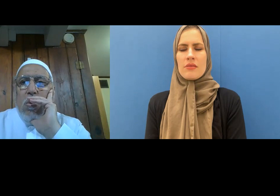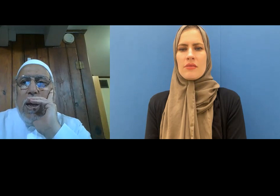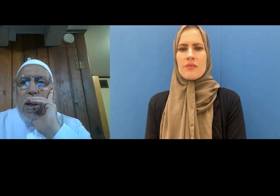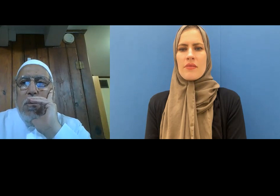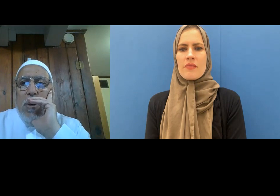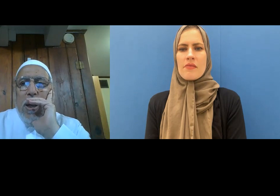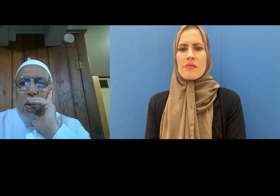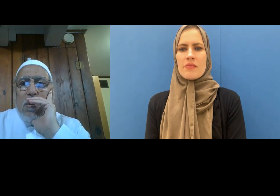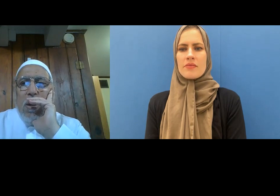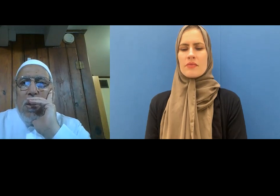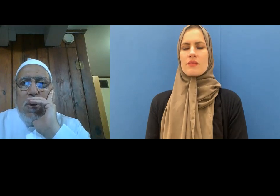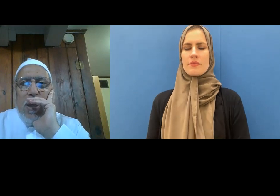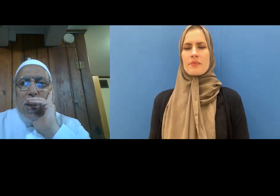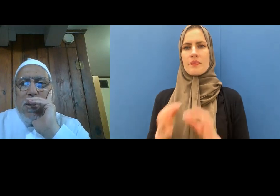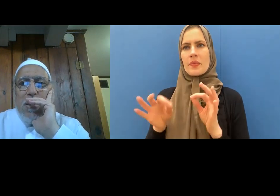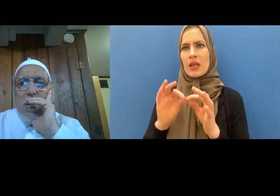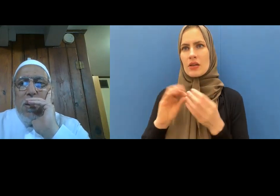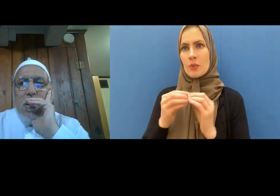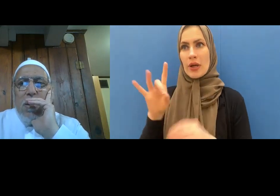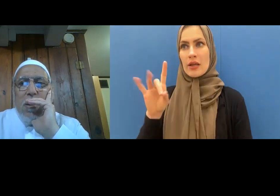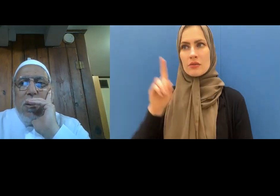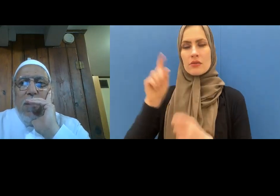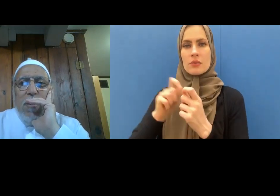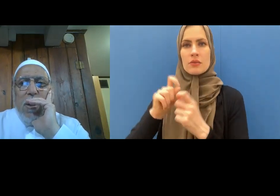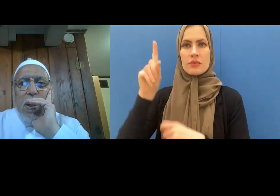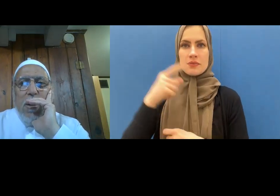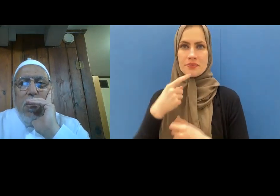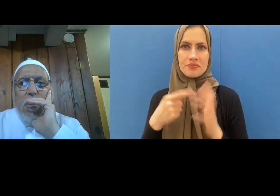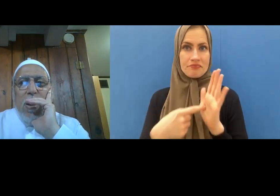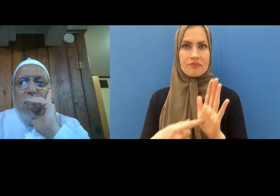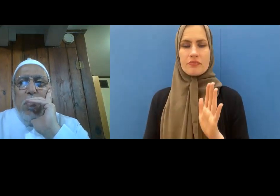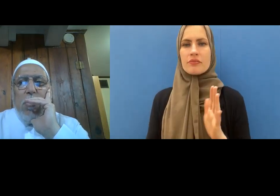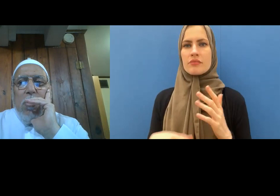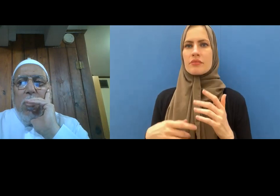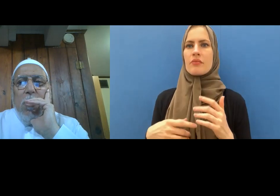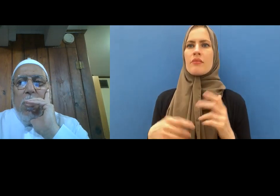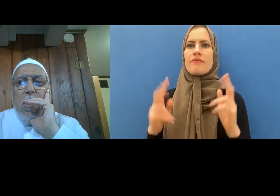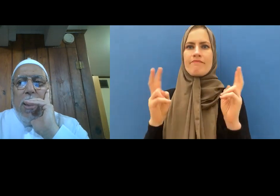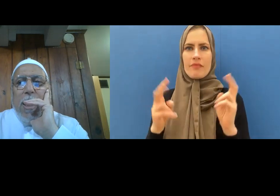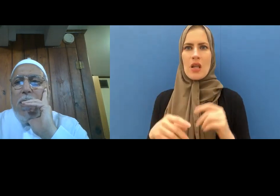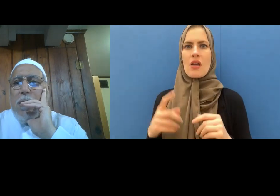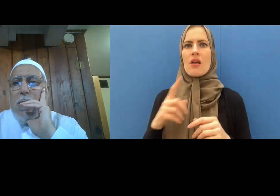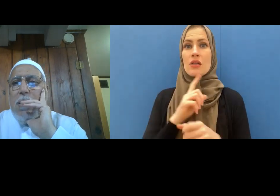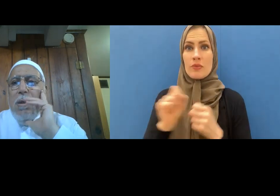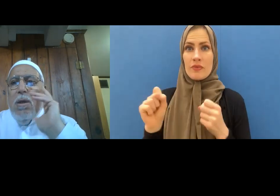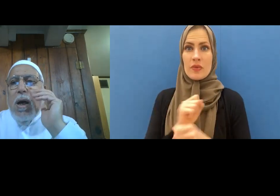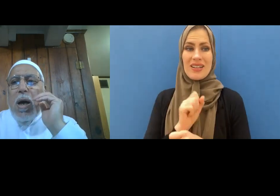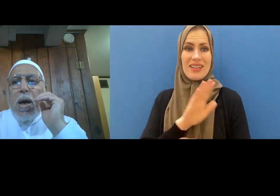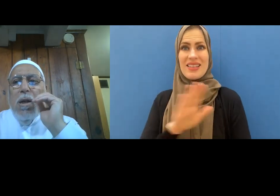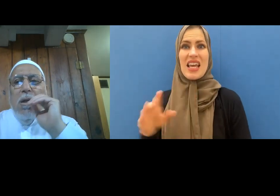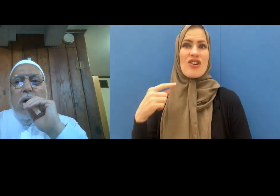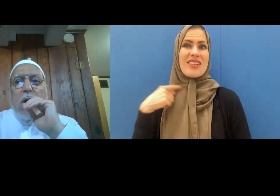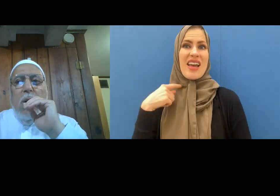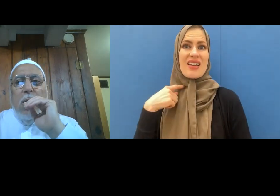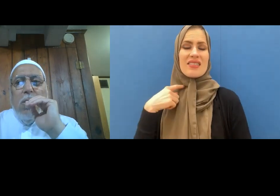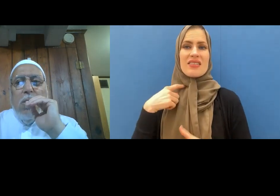So ayah number 8, Allah subhanahu wa ta'ala says, definitely we have put on their necks